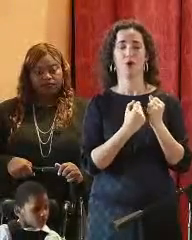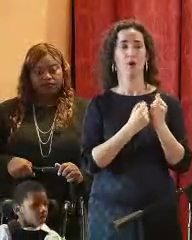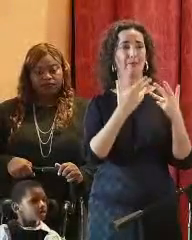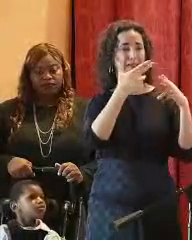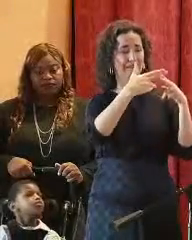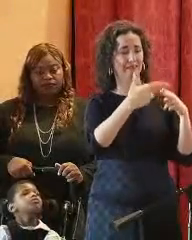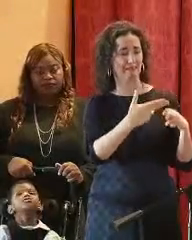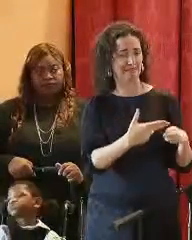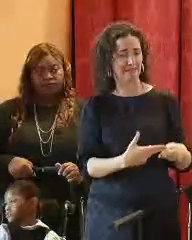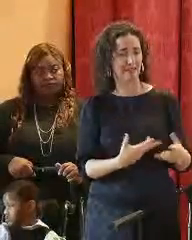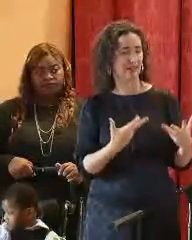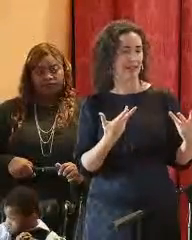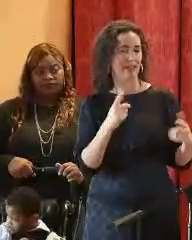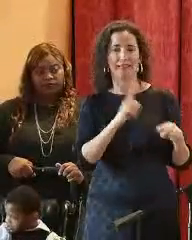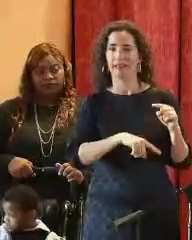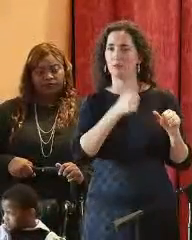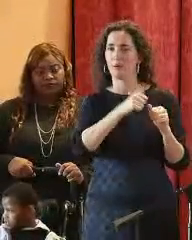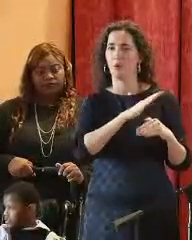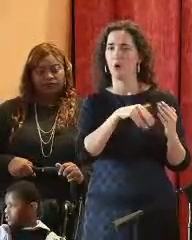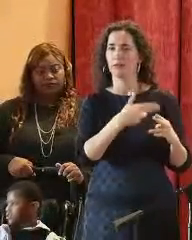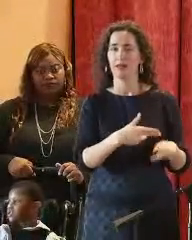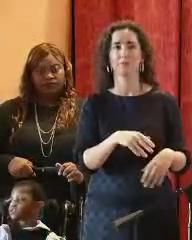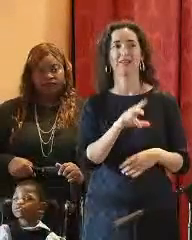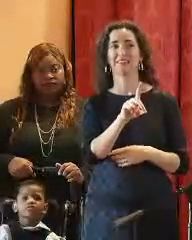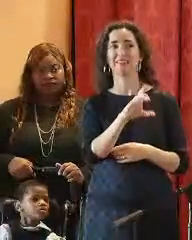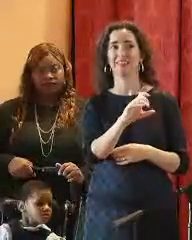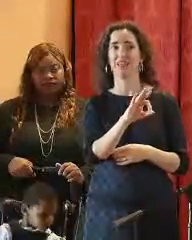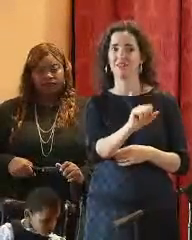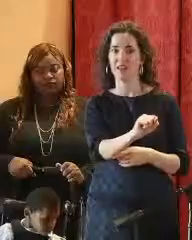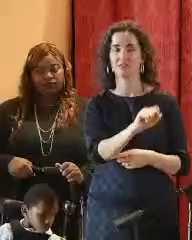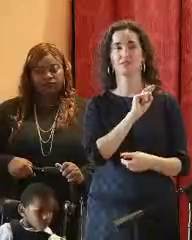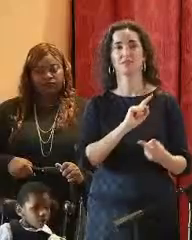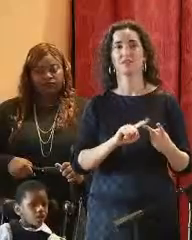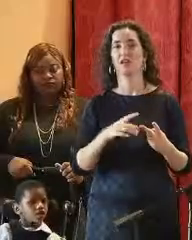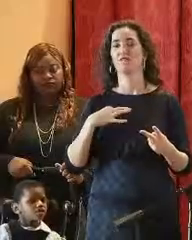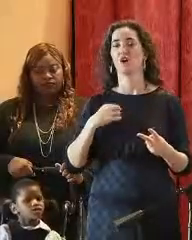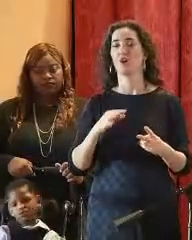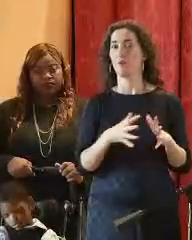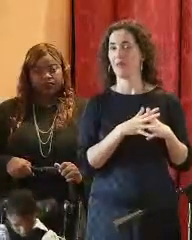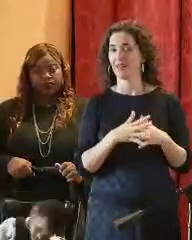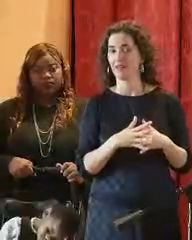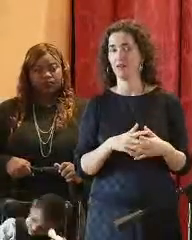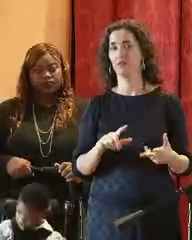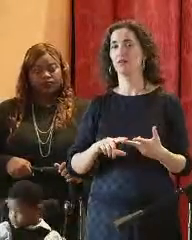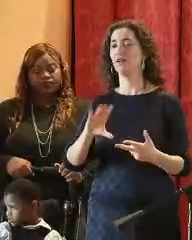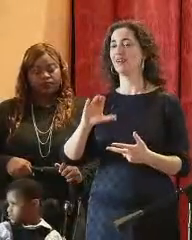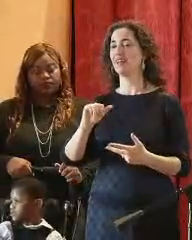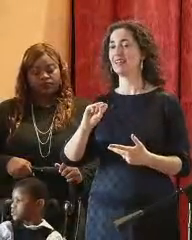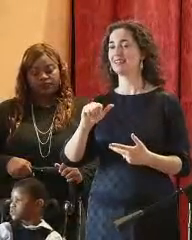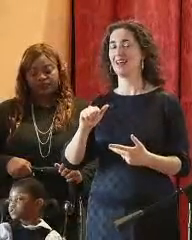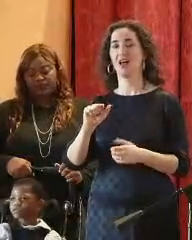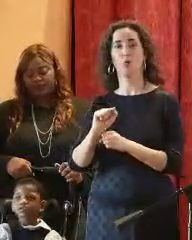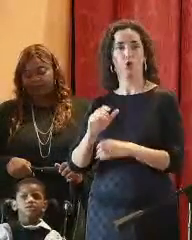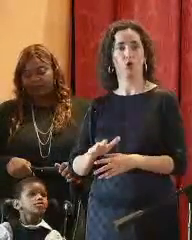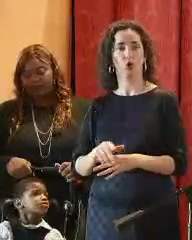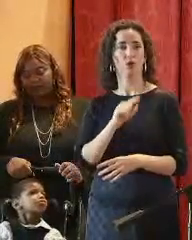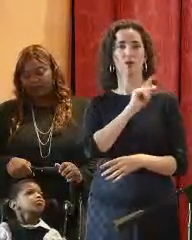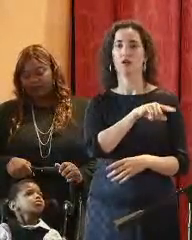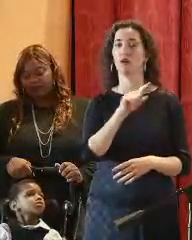with DCFS, Volunteers of America, and CASA workers, but we've had nothing but